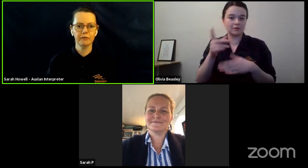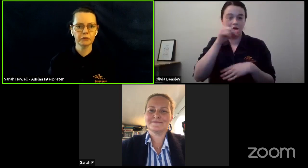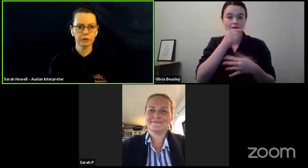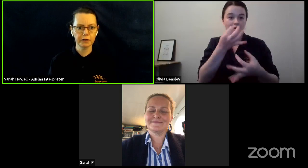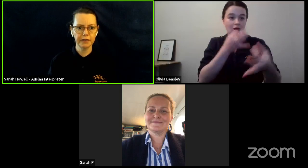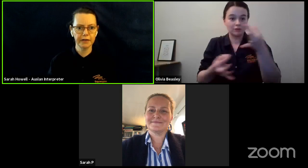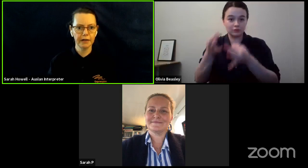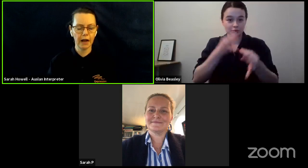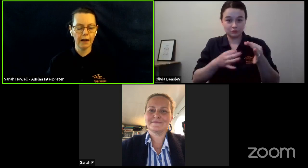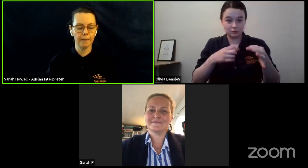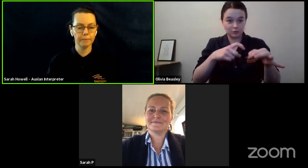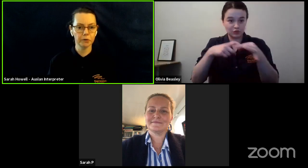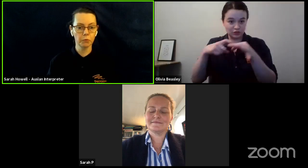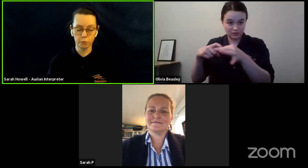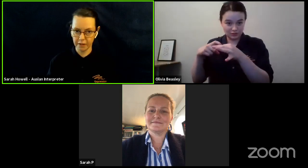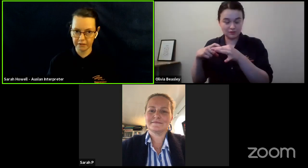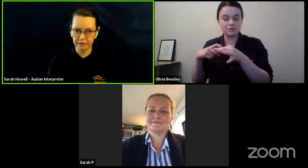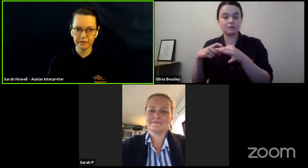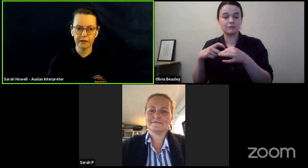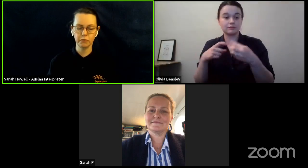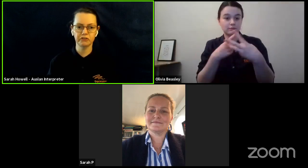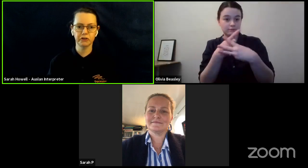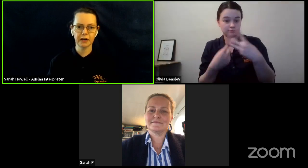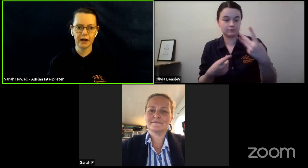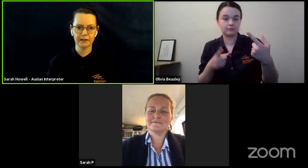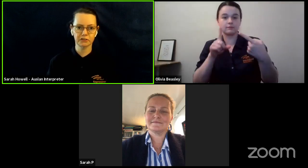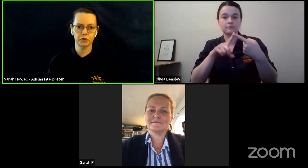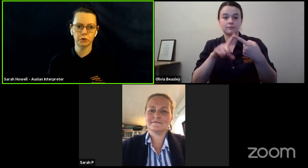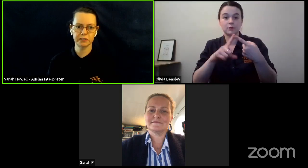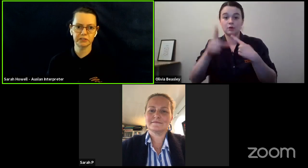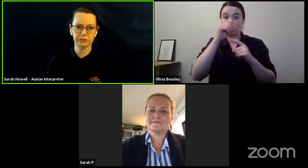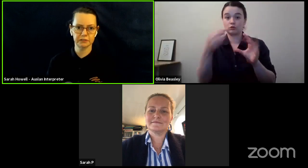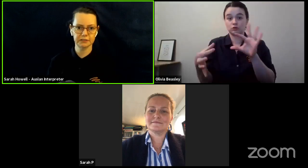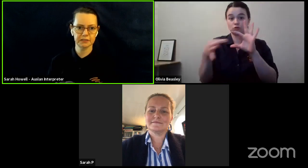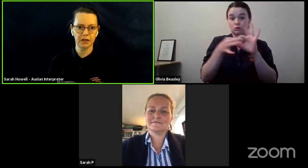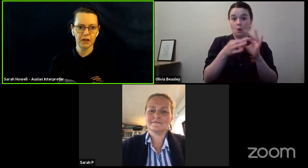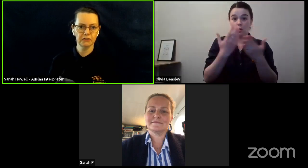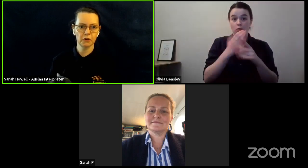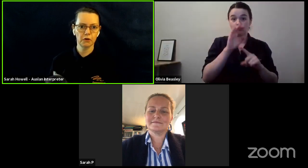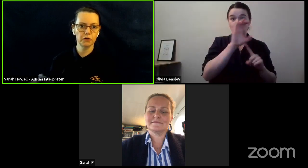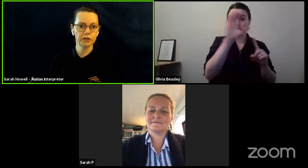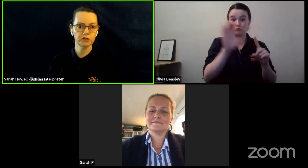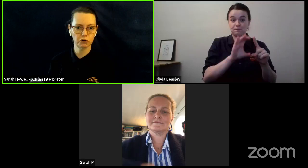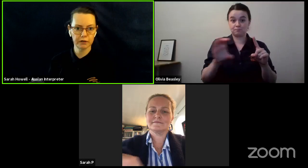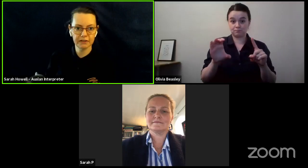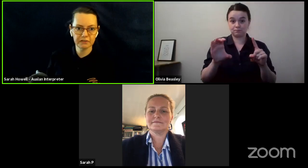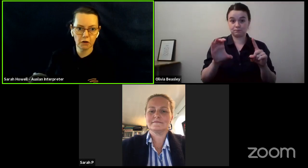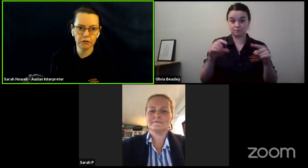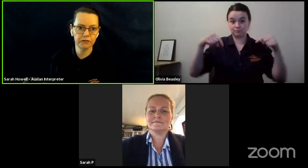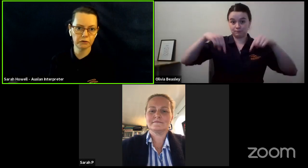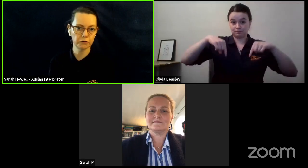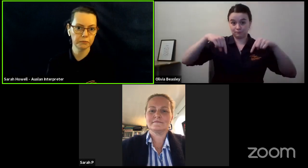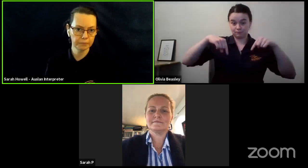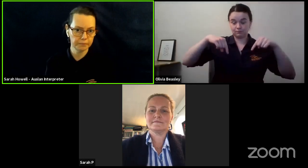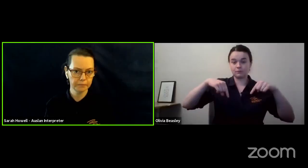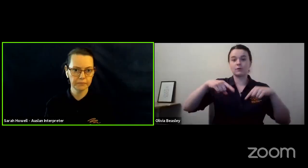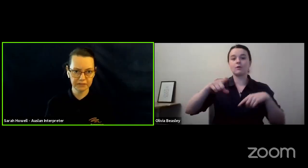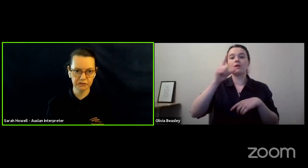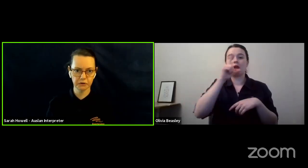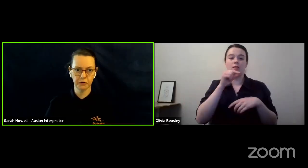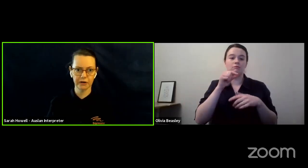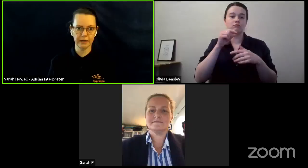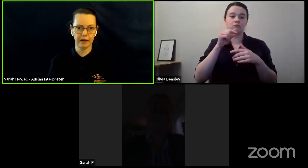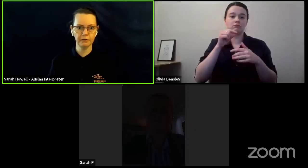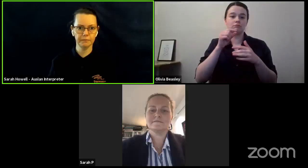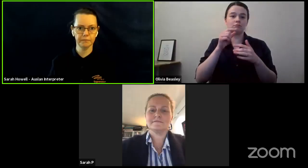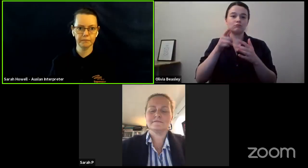tonight we have three methods in which you can ask questions. So you can join us on the Zoom, this